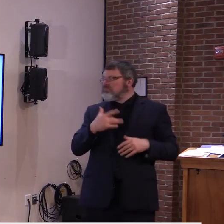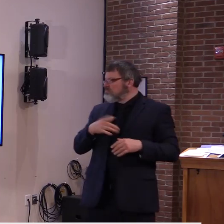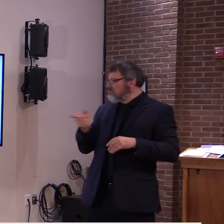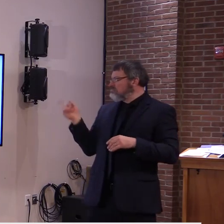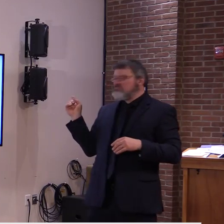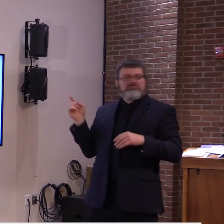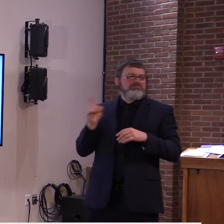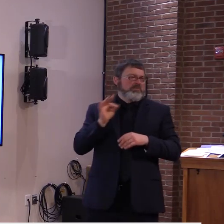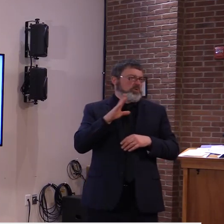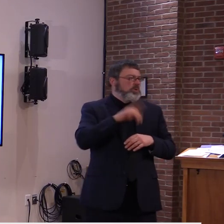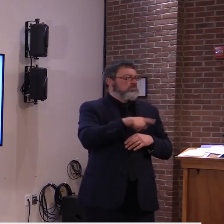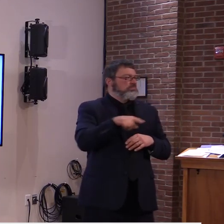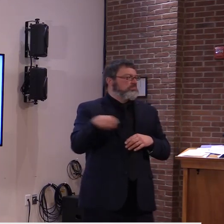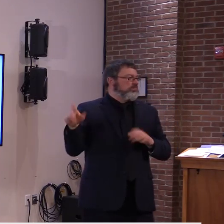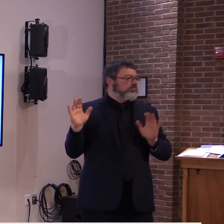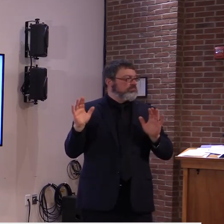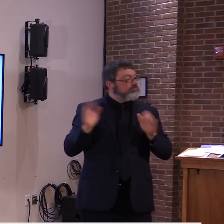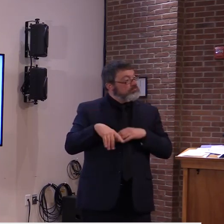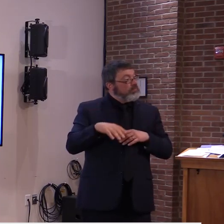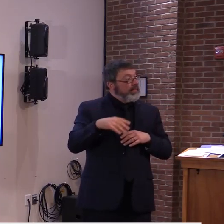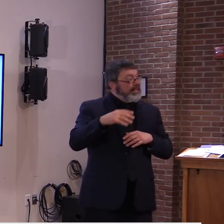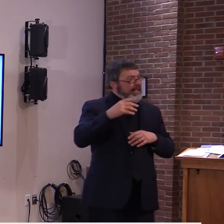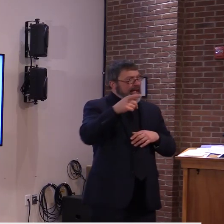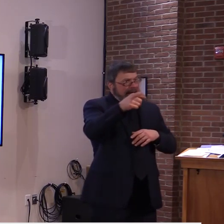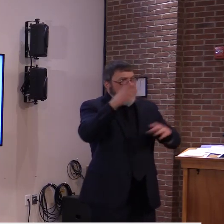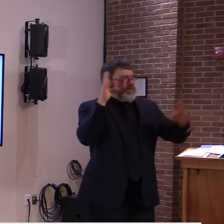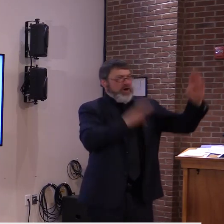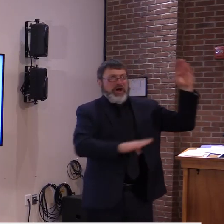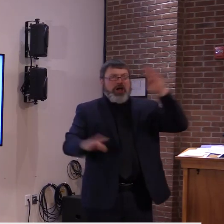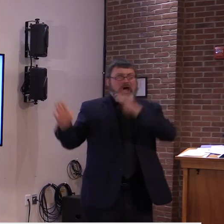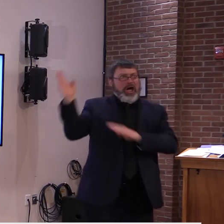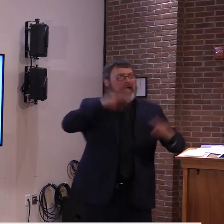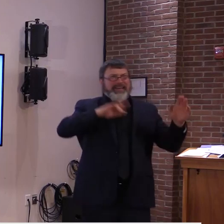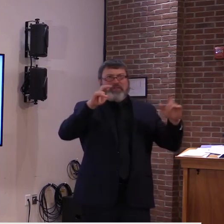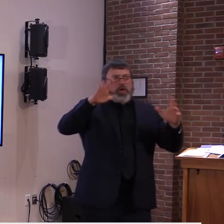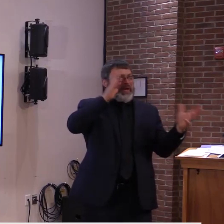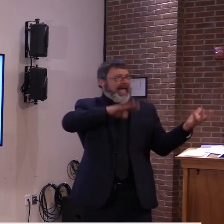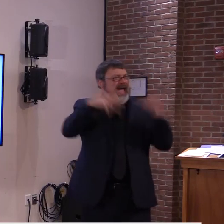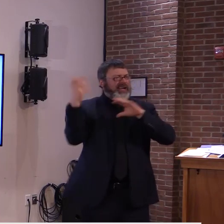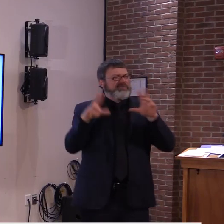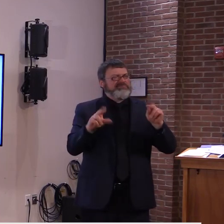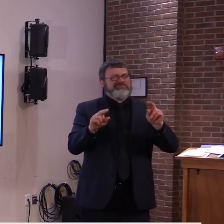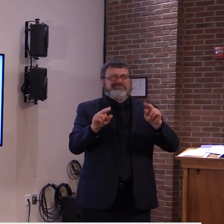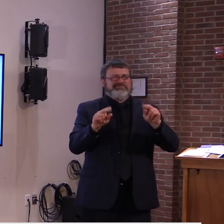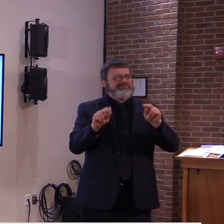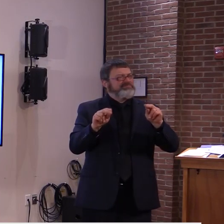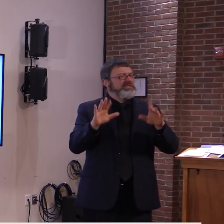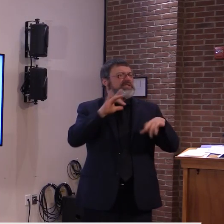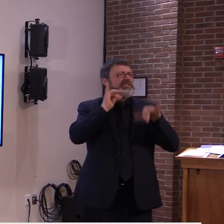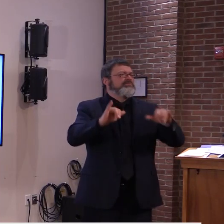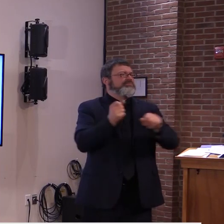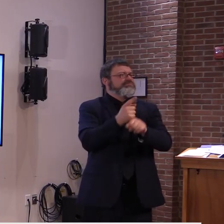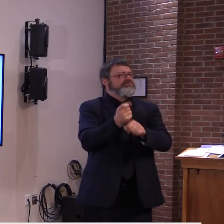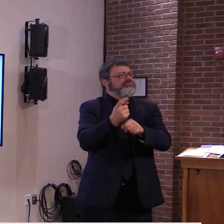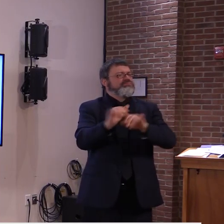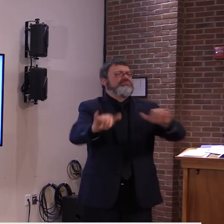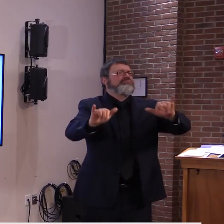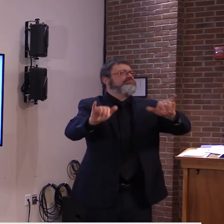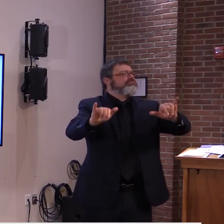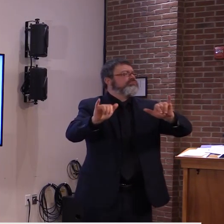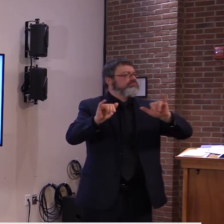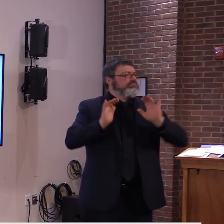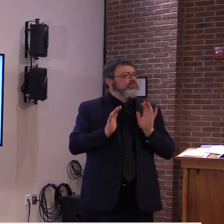concerns about influenza further complicating our situation with COVID-19, but obviously that's why we've been